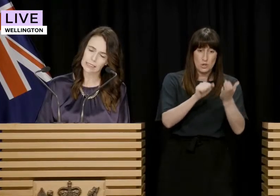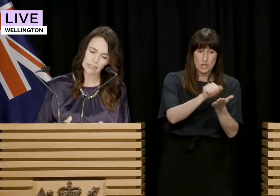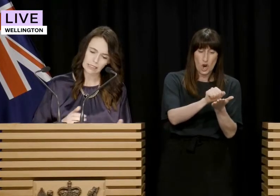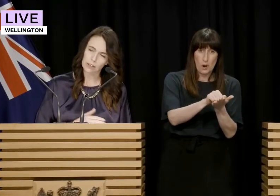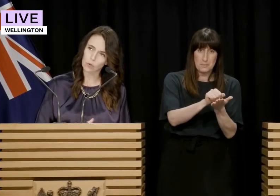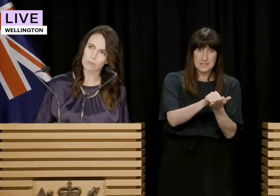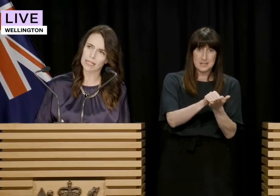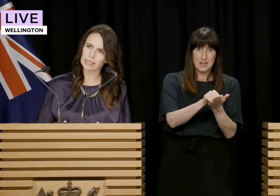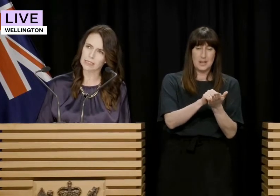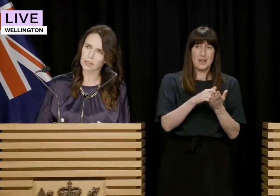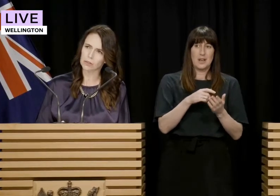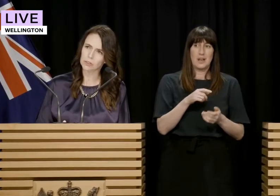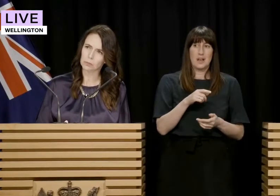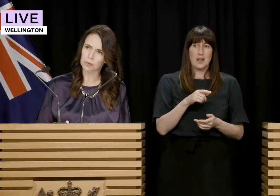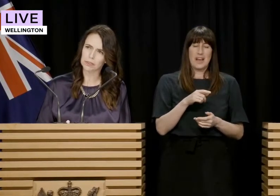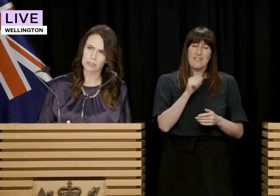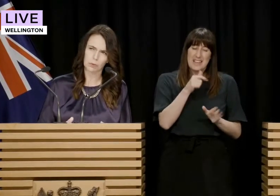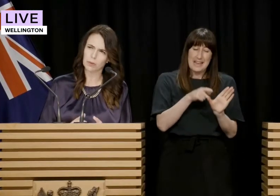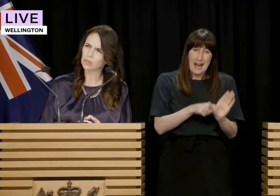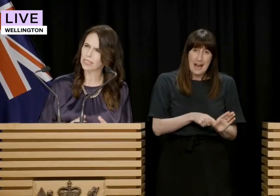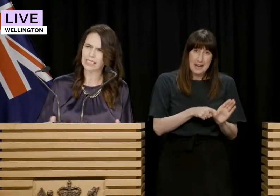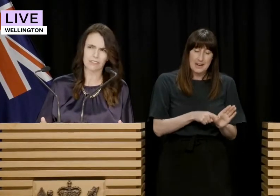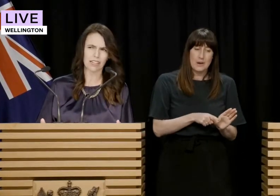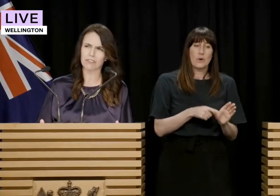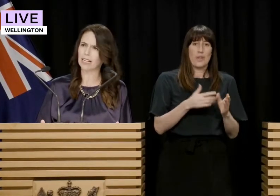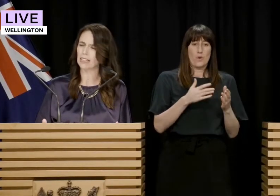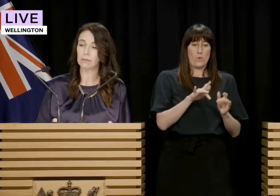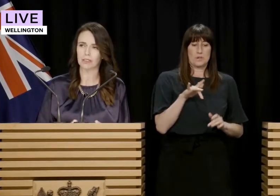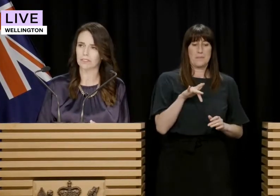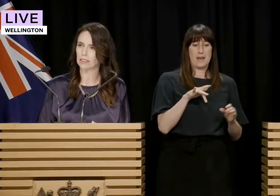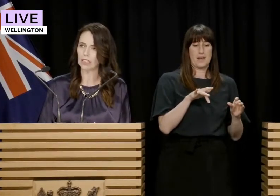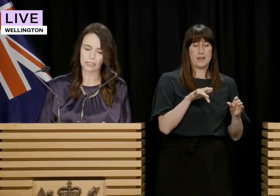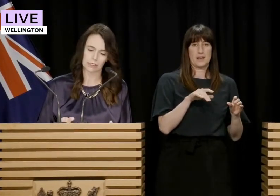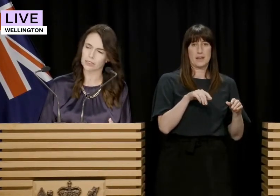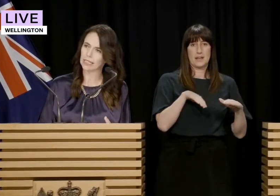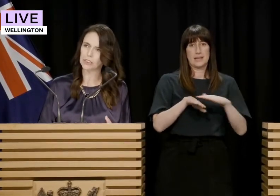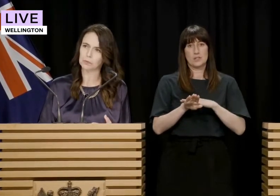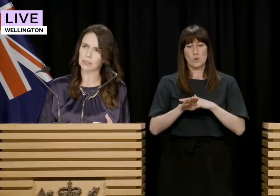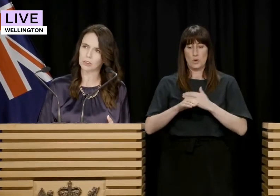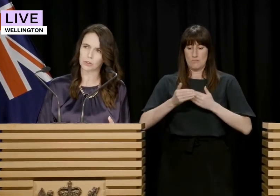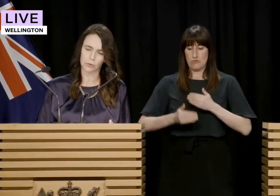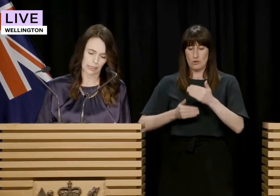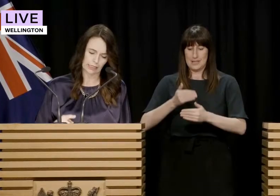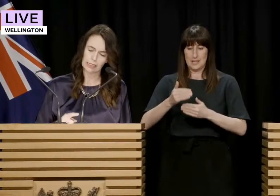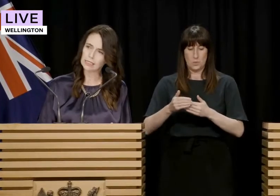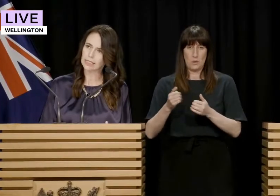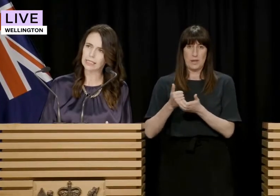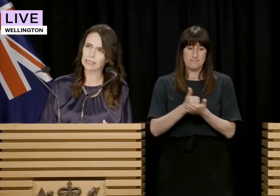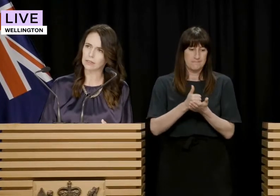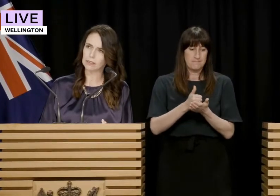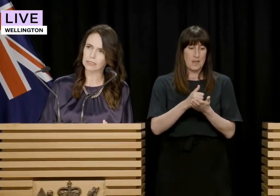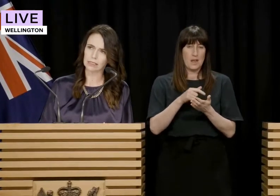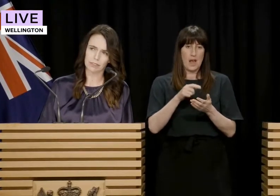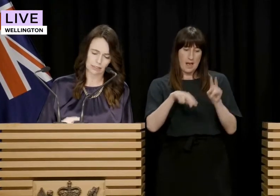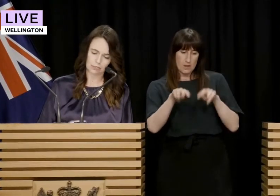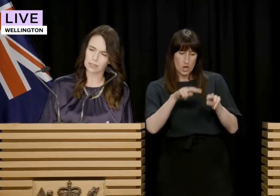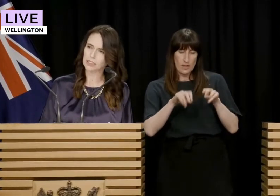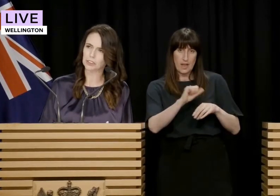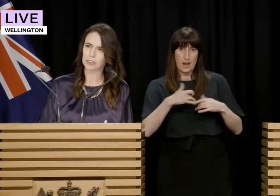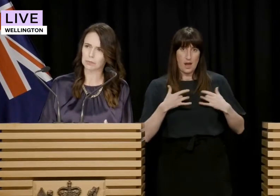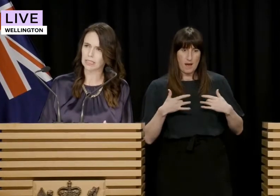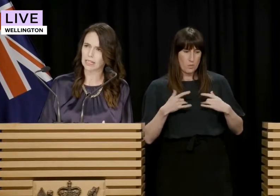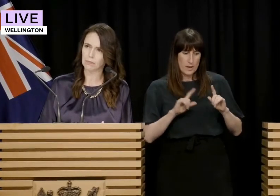younger, they automatically go into a process where we're looking at every element of their lives, their engagement, schooling, the care they're receiving,